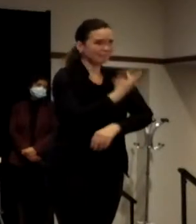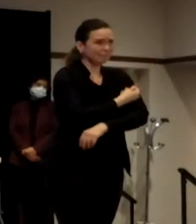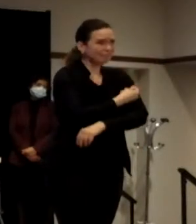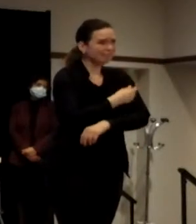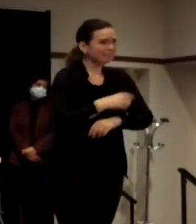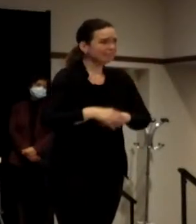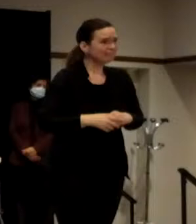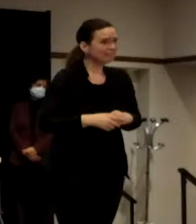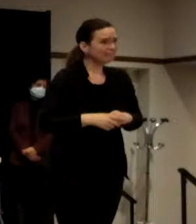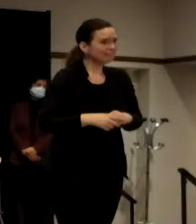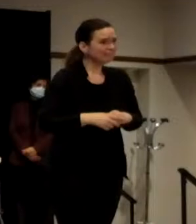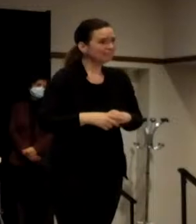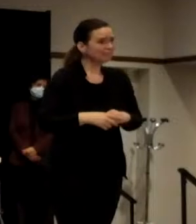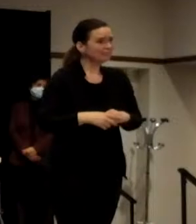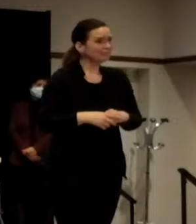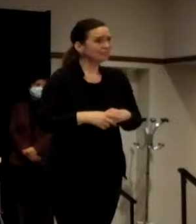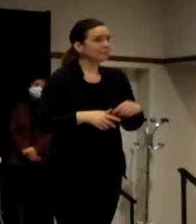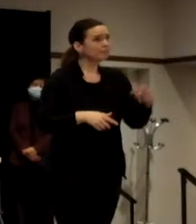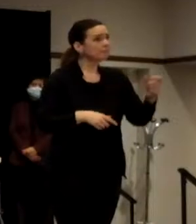gonna.